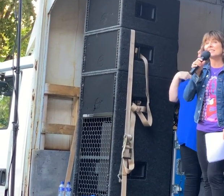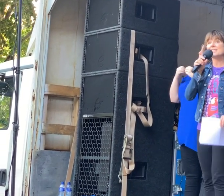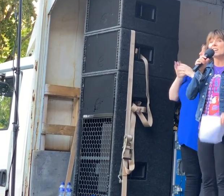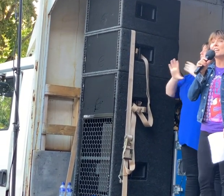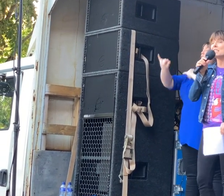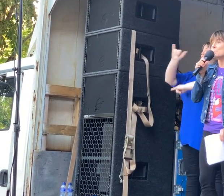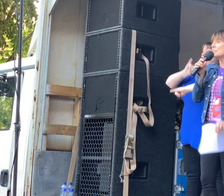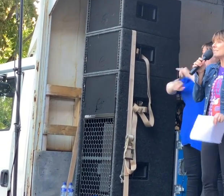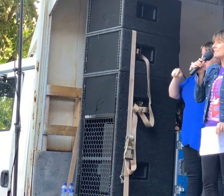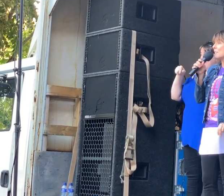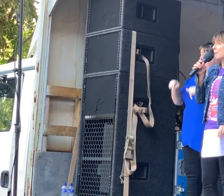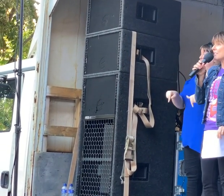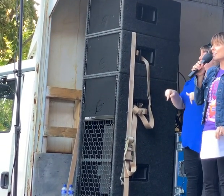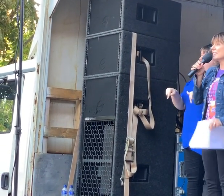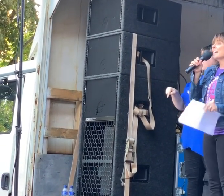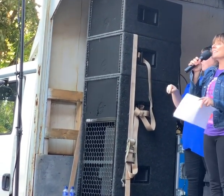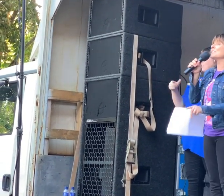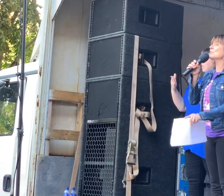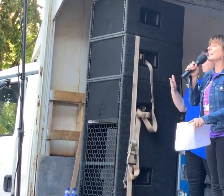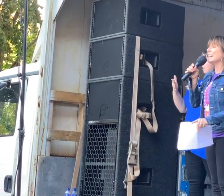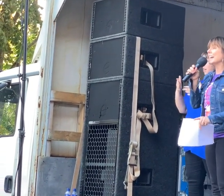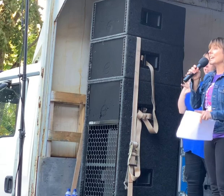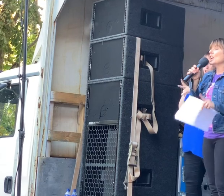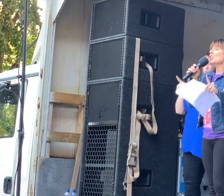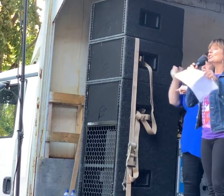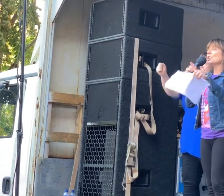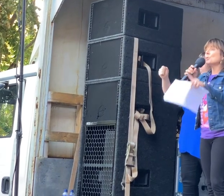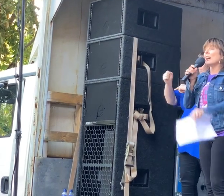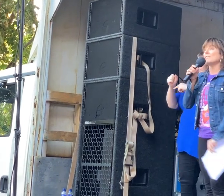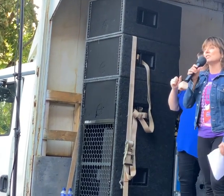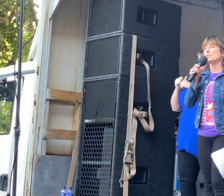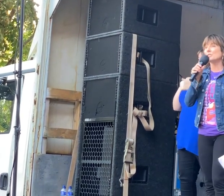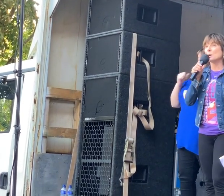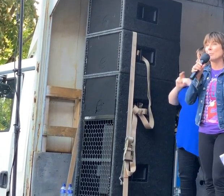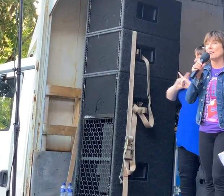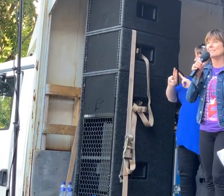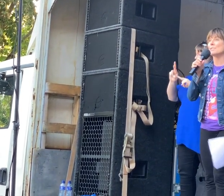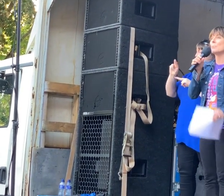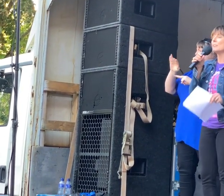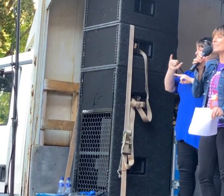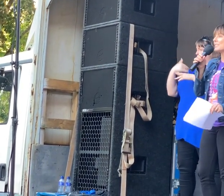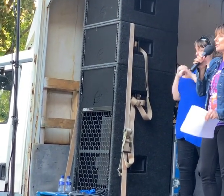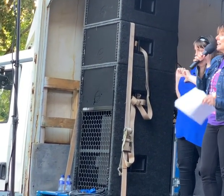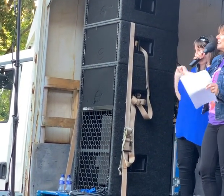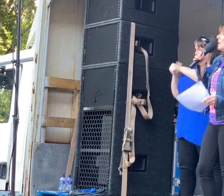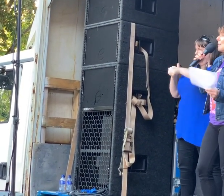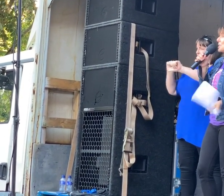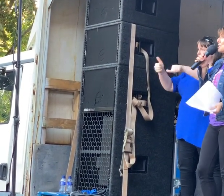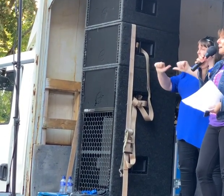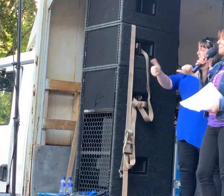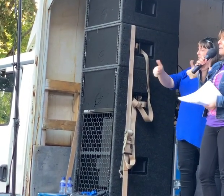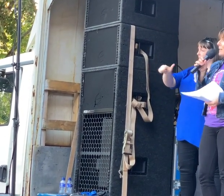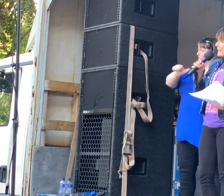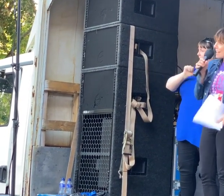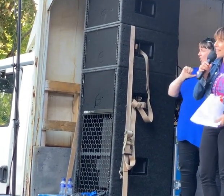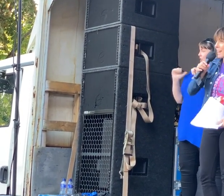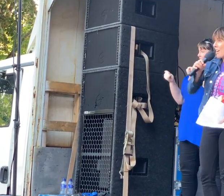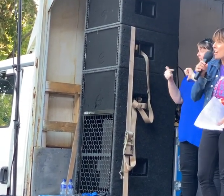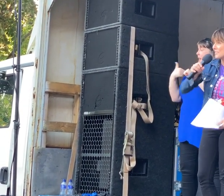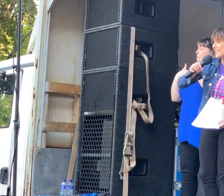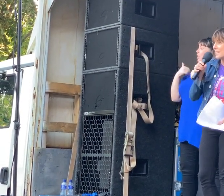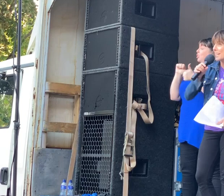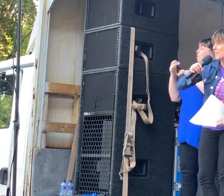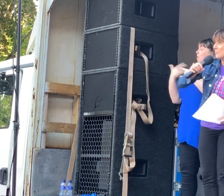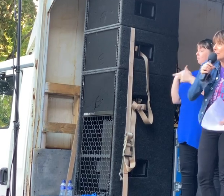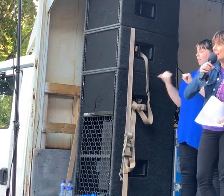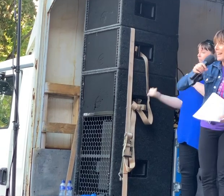year, this is not a sprint, it's not a marathon. It's a relay. You have to do your part, so please do. Now, I'm going to do my part by getting off